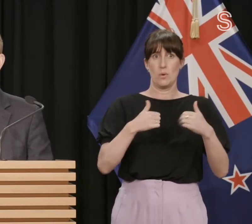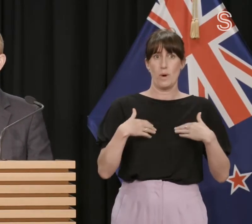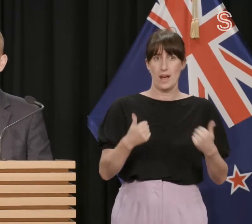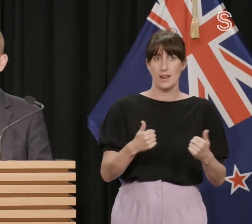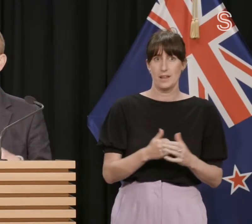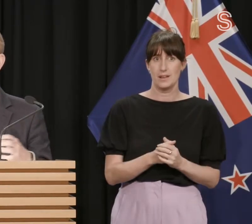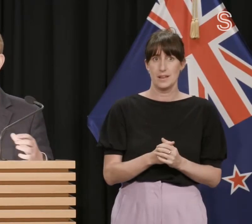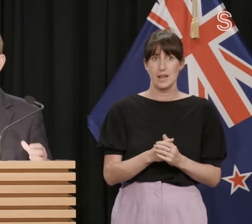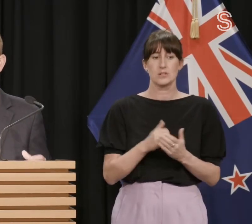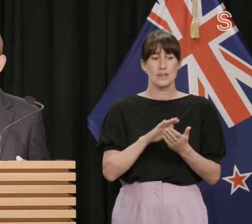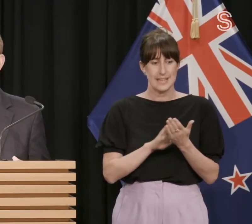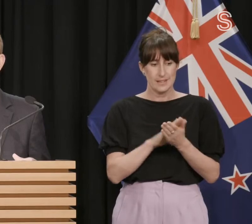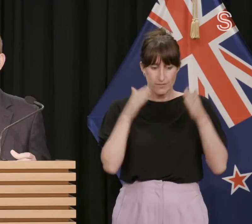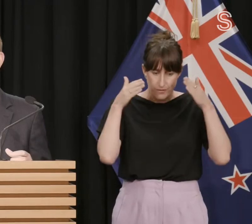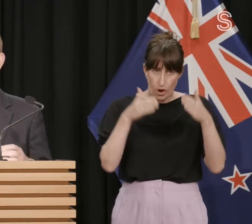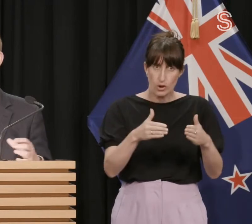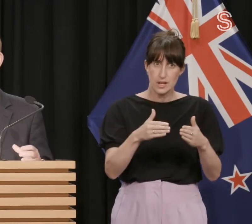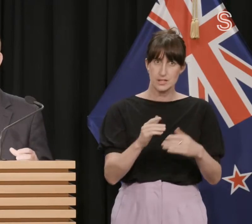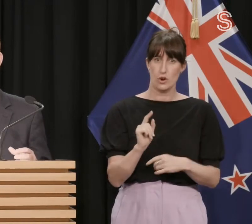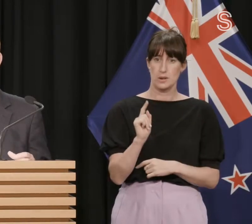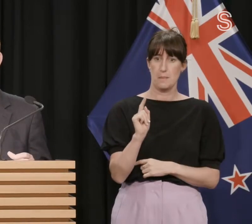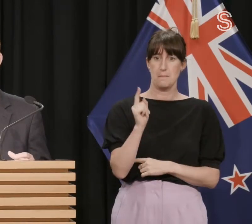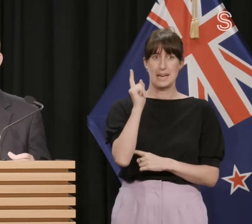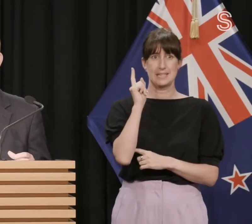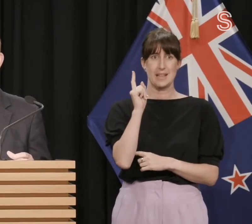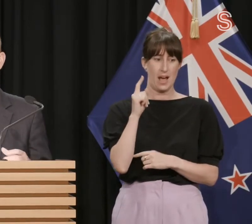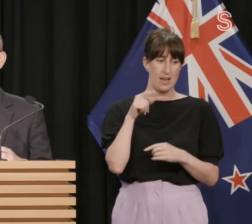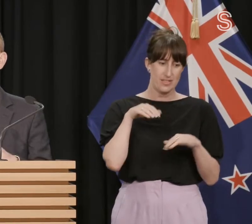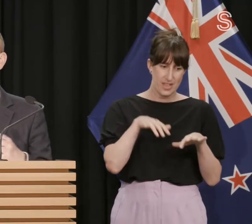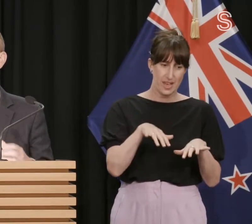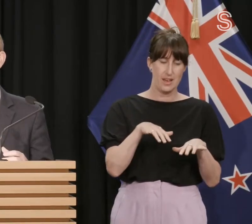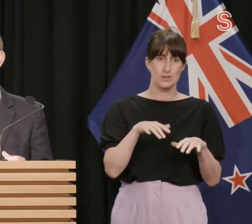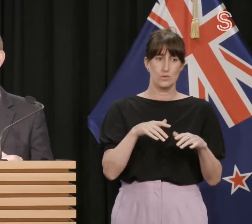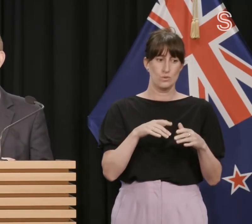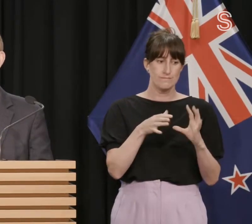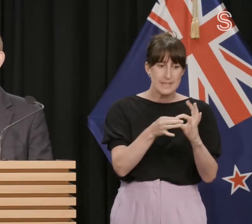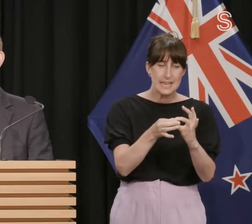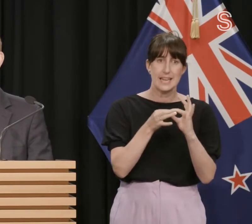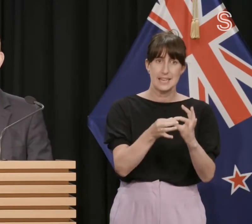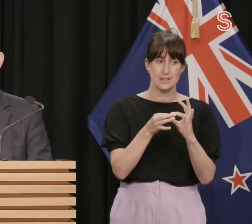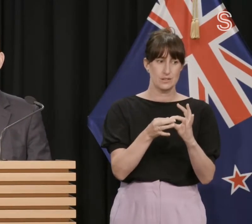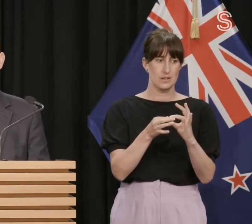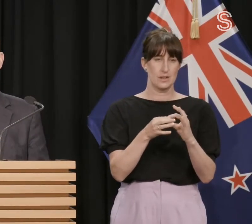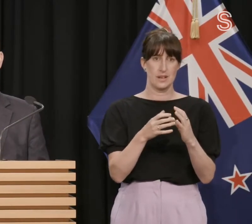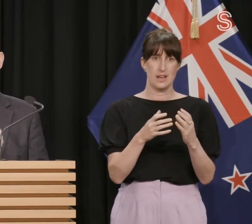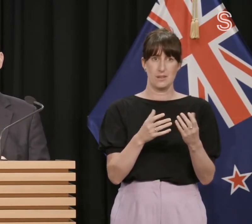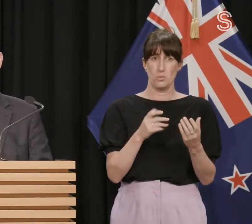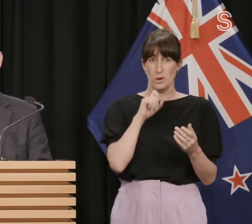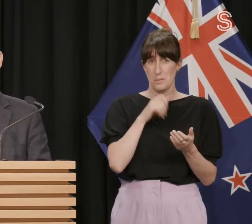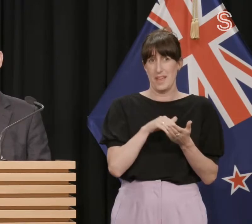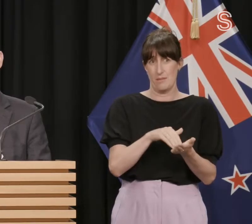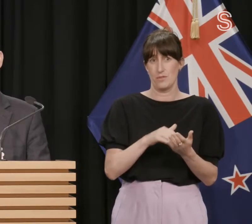to that, making sure that government is connected up in what we're doing in Auckland, I think will really help with that.